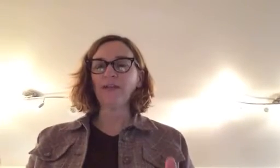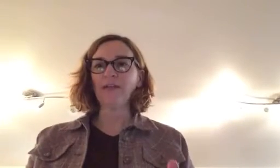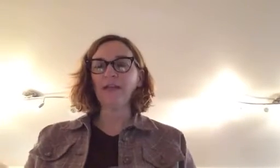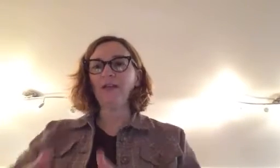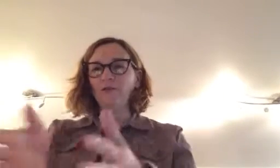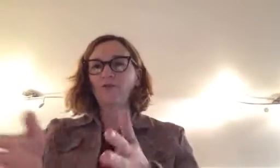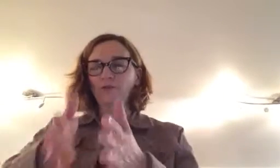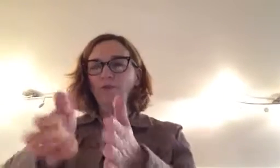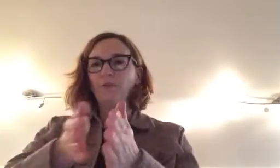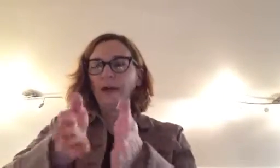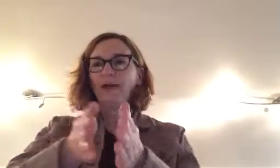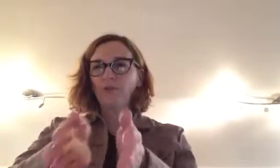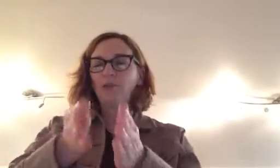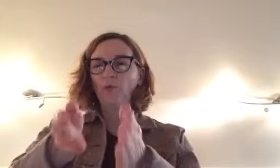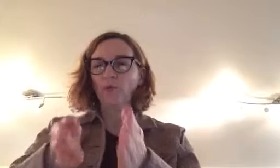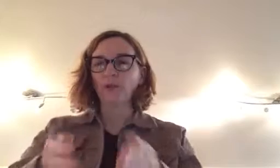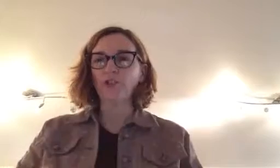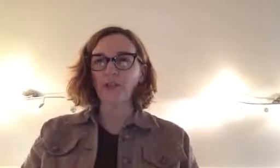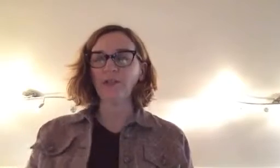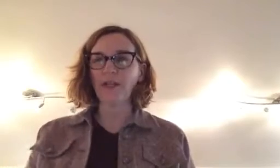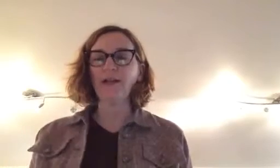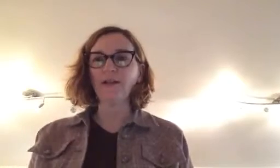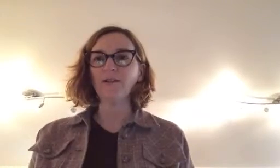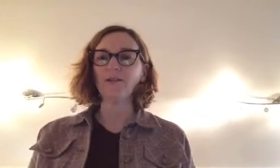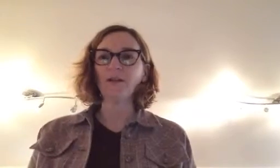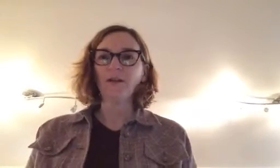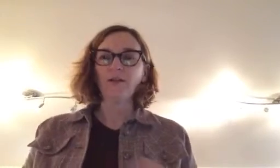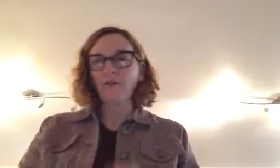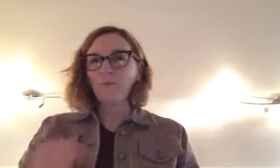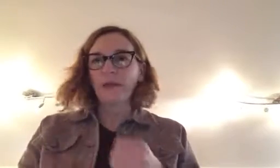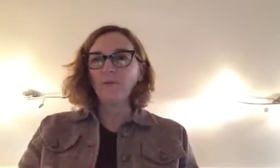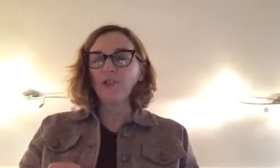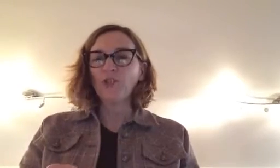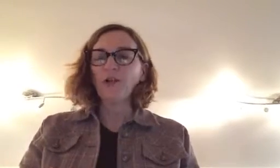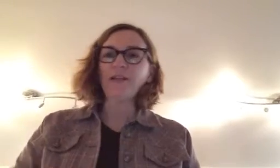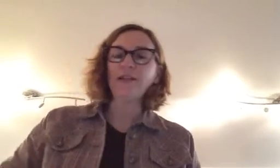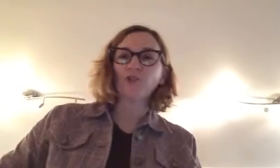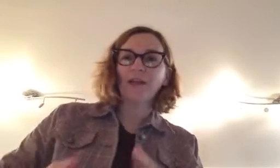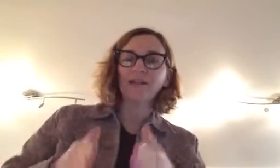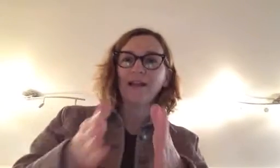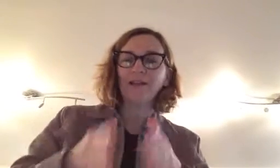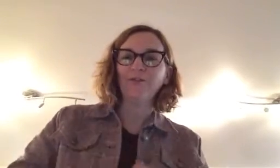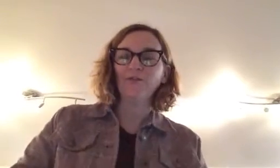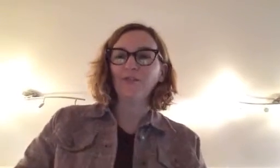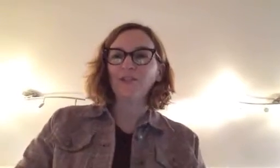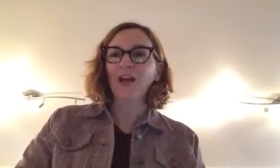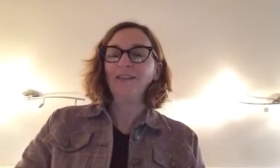to get in through the back door, just as Bonnie Prince Charlie had tried to get in via